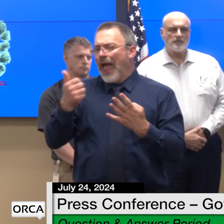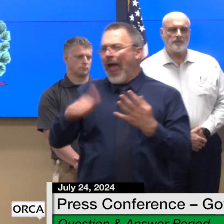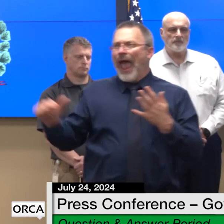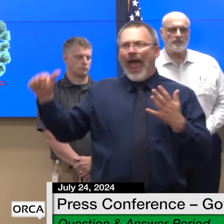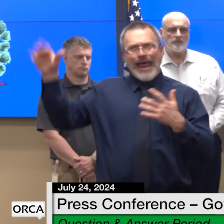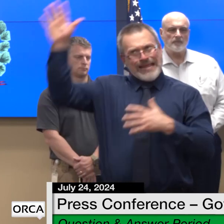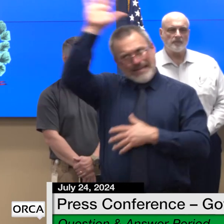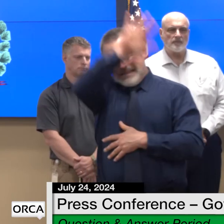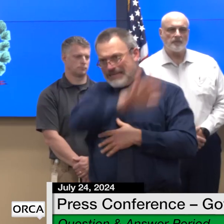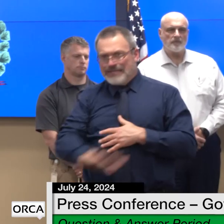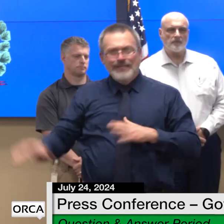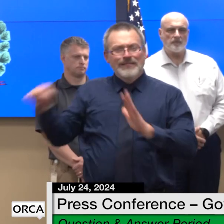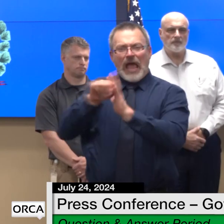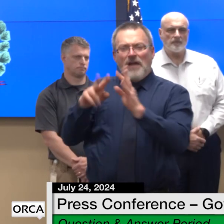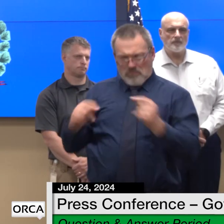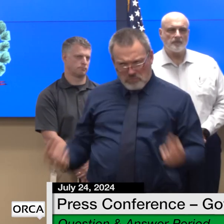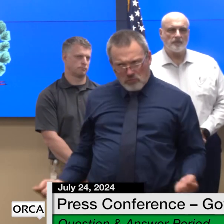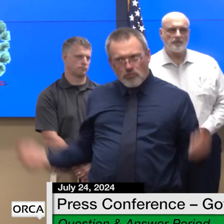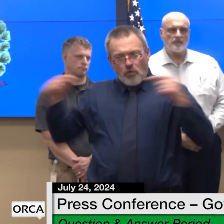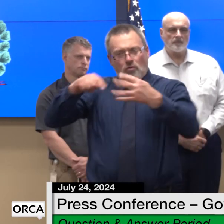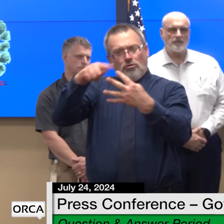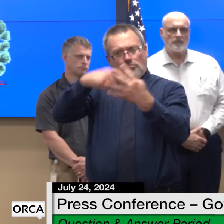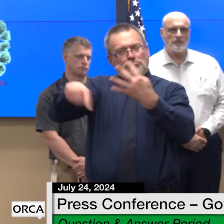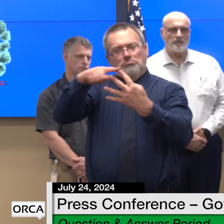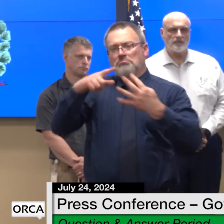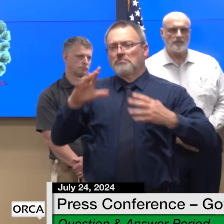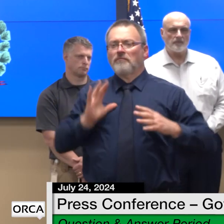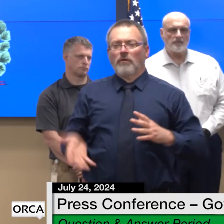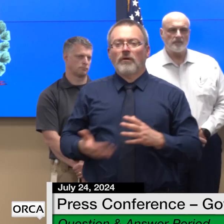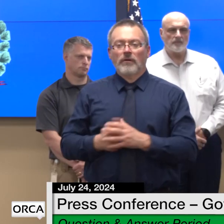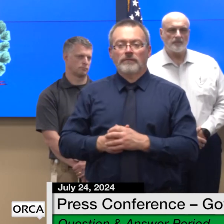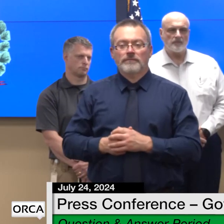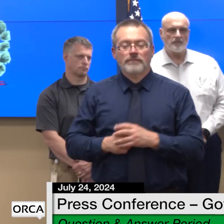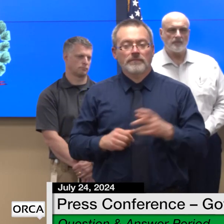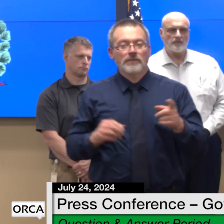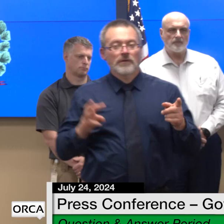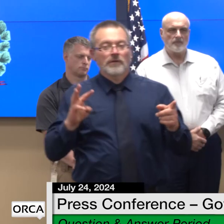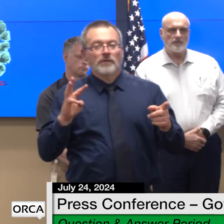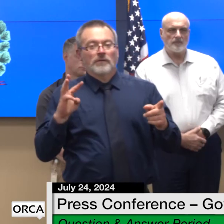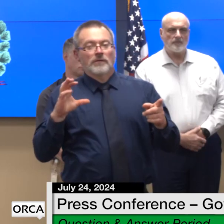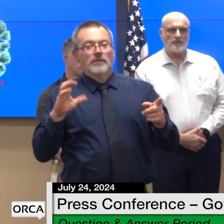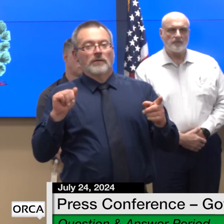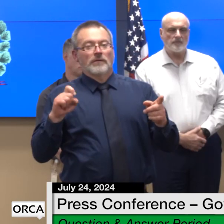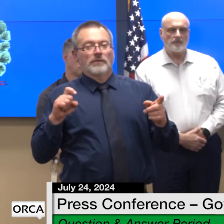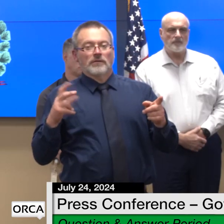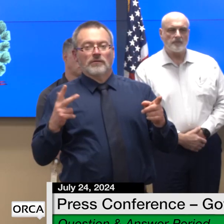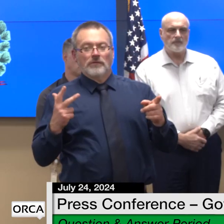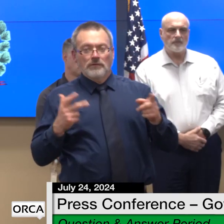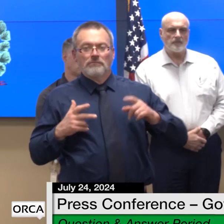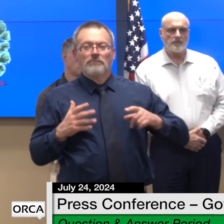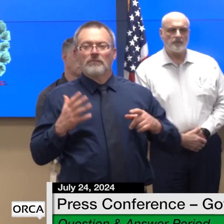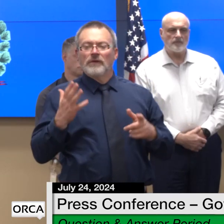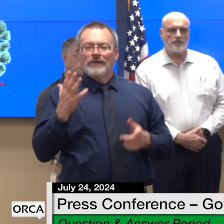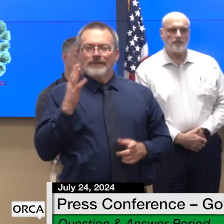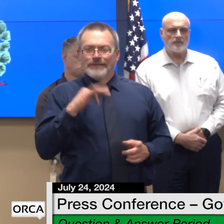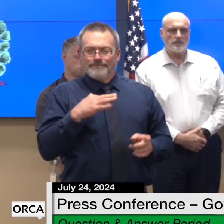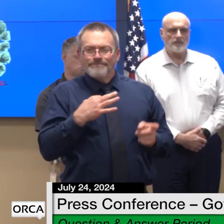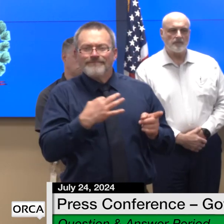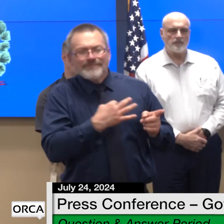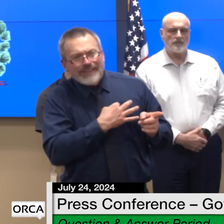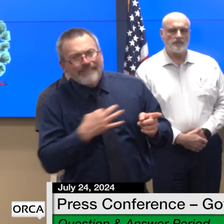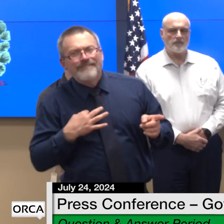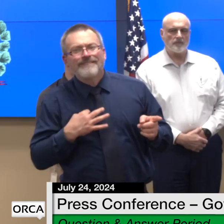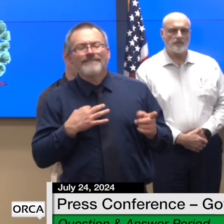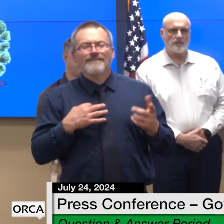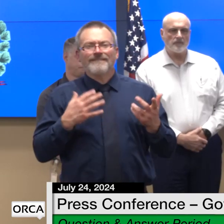occurred in that town. And who is staffing these, and how much are they costing the state? I don't know the answer to cost off the top of my